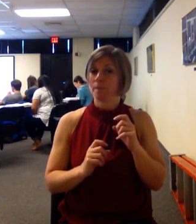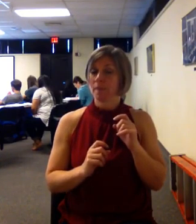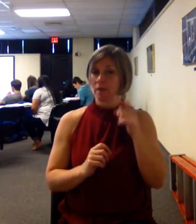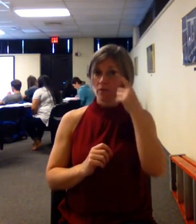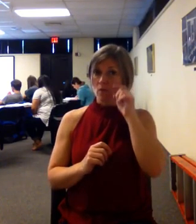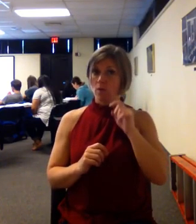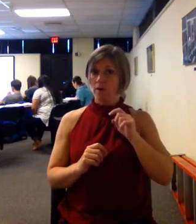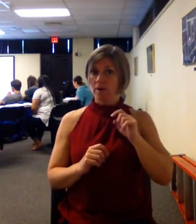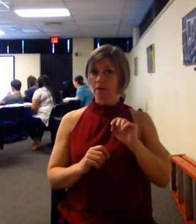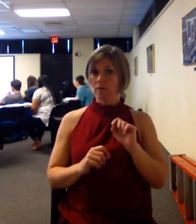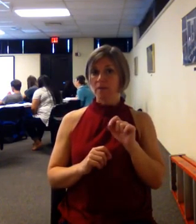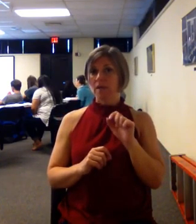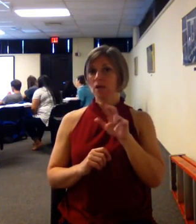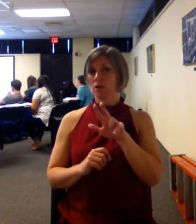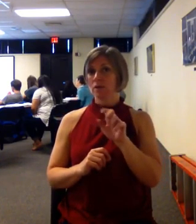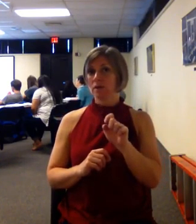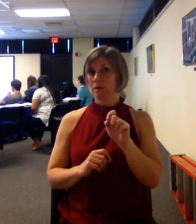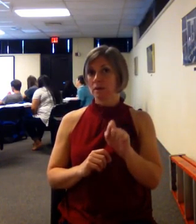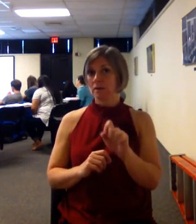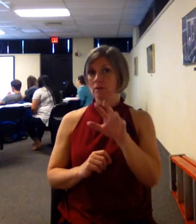have been 39.1%.